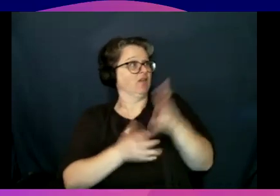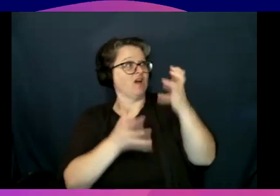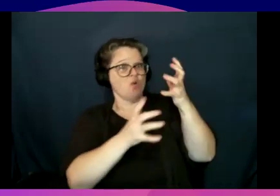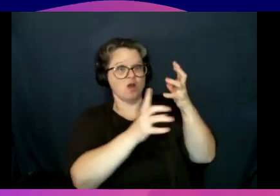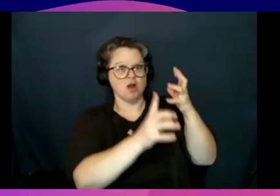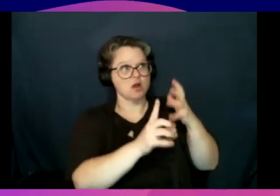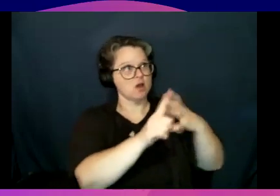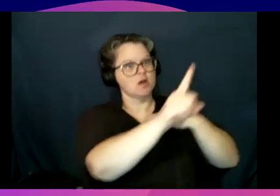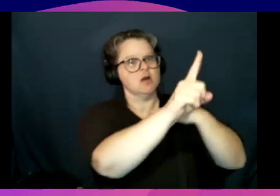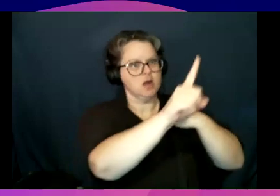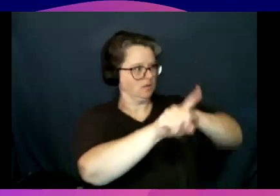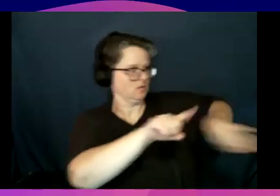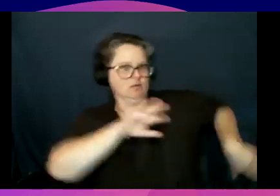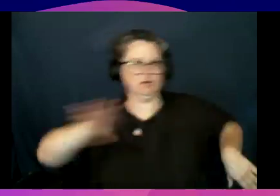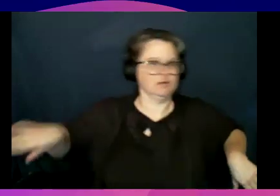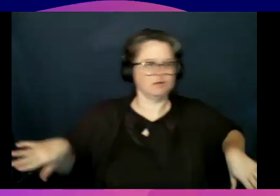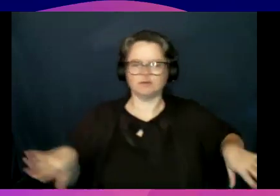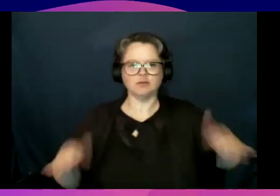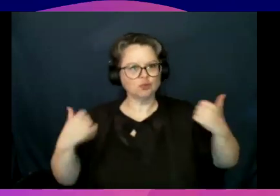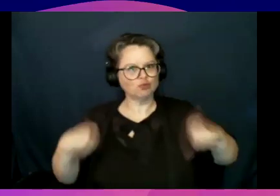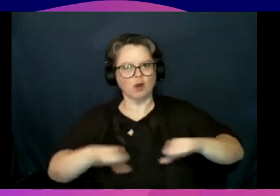needle, one bit at a time.